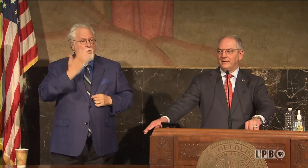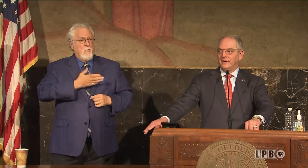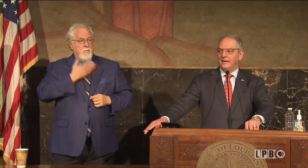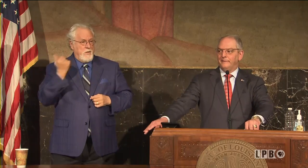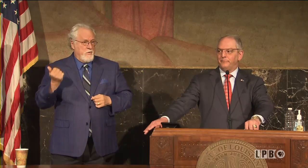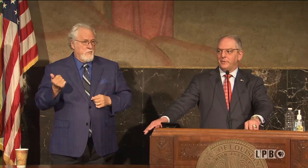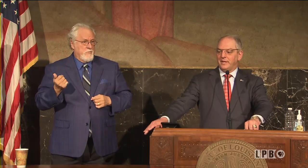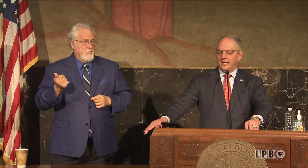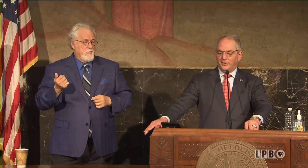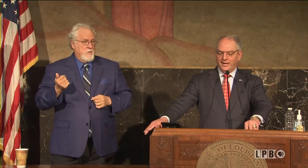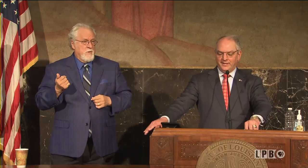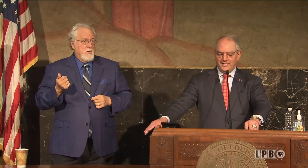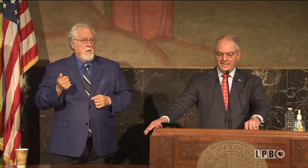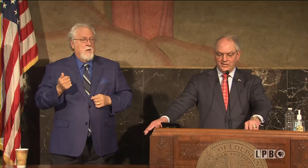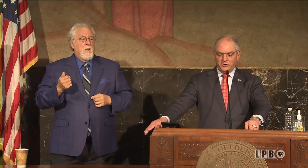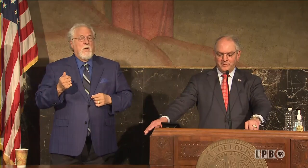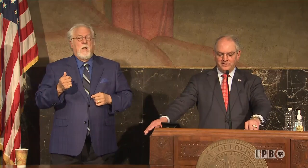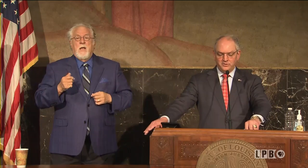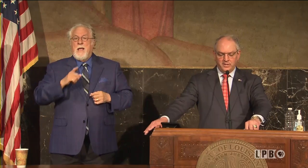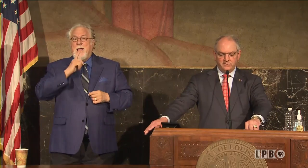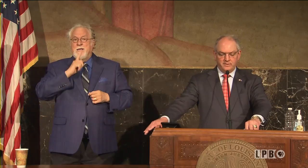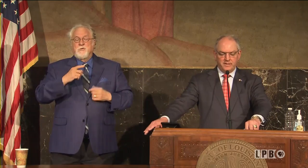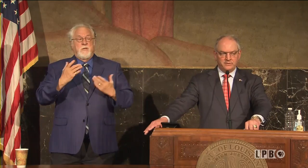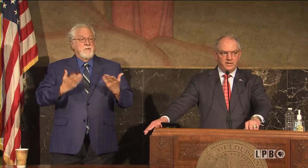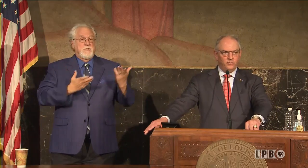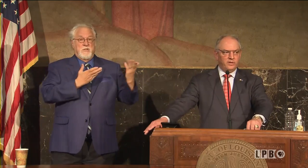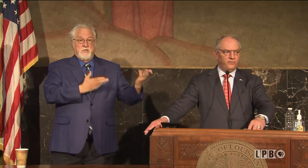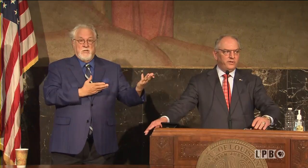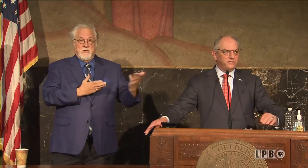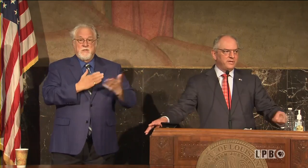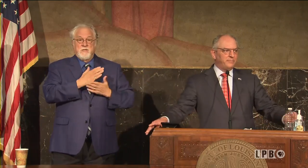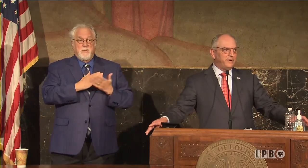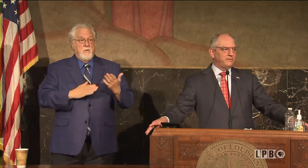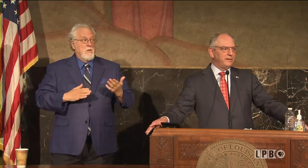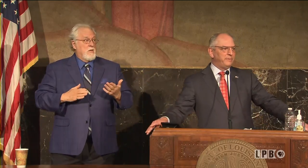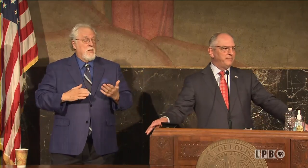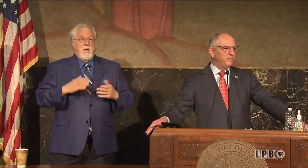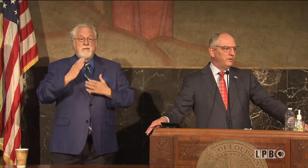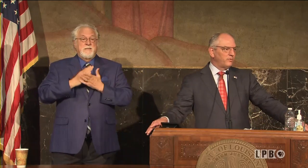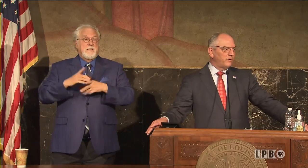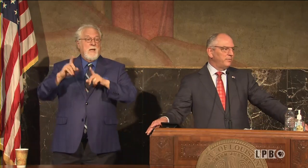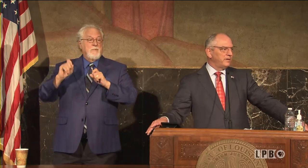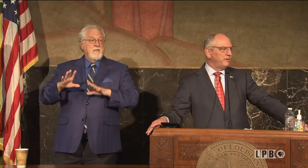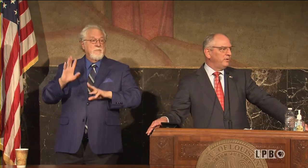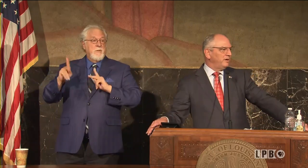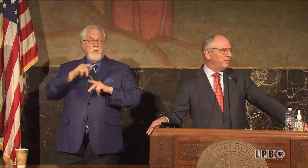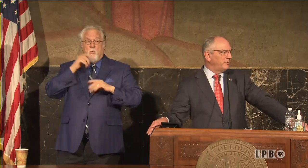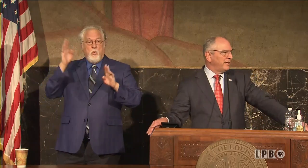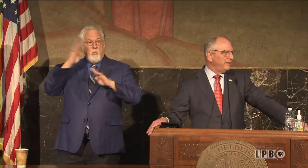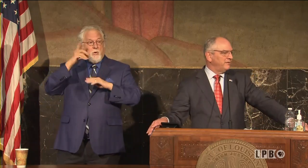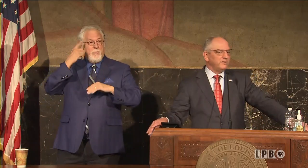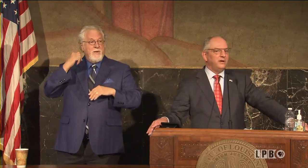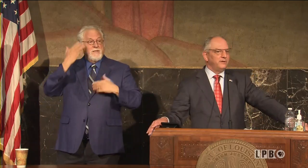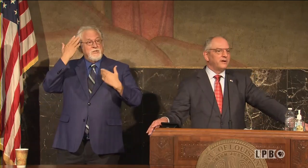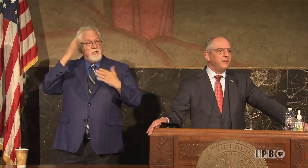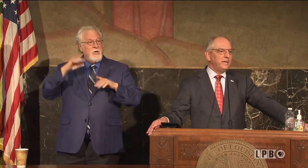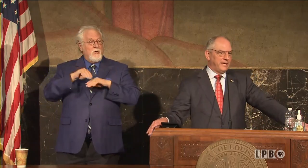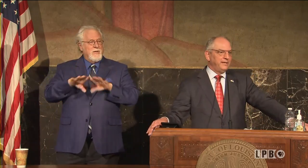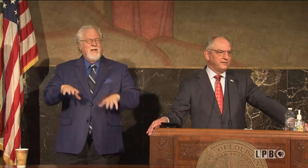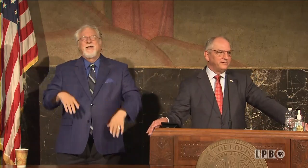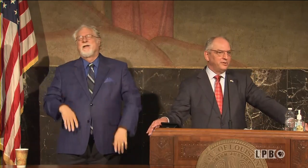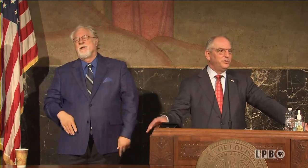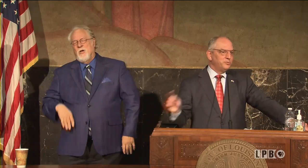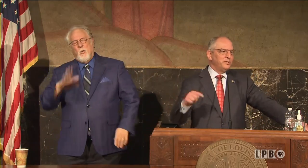better. You know, it's actually been suggested by some, well, if we just stopped testing, people wouldn't worry because they wouldn't know there were cases. No, there are going to